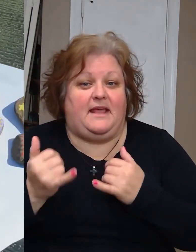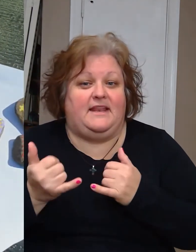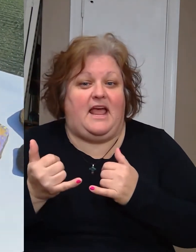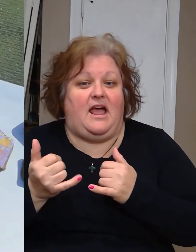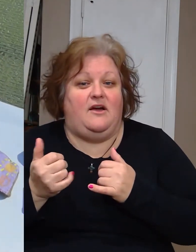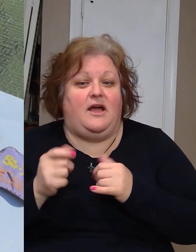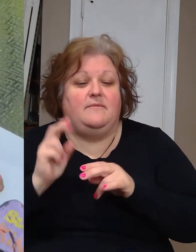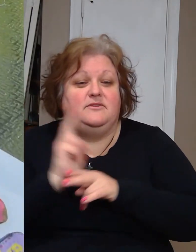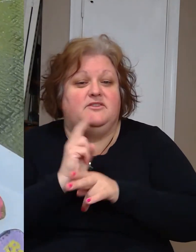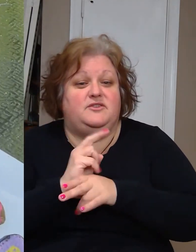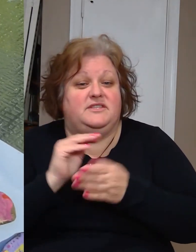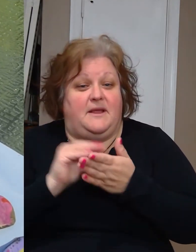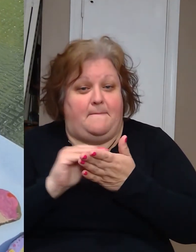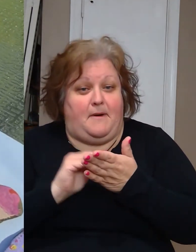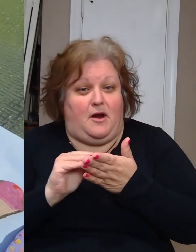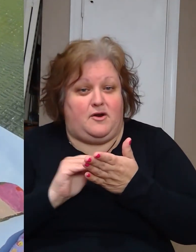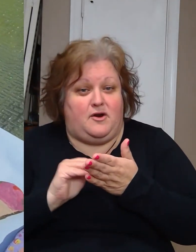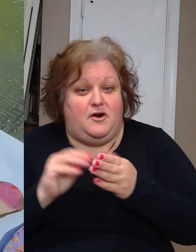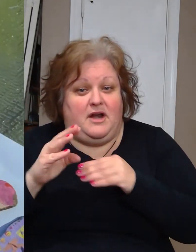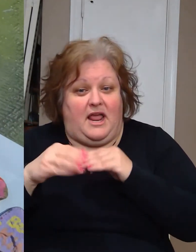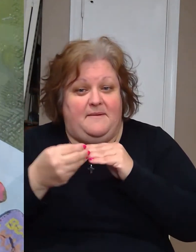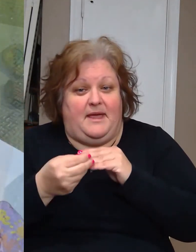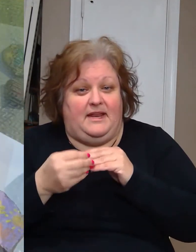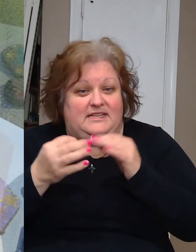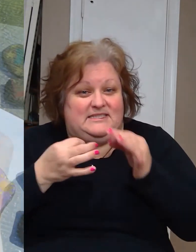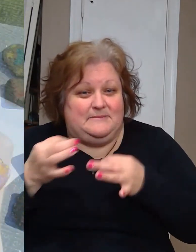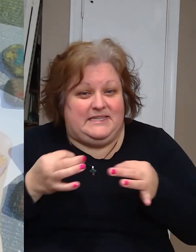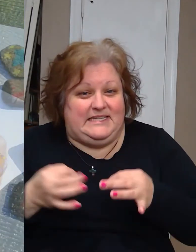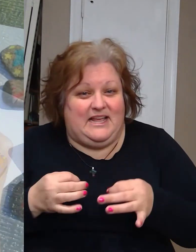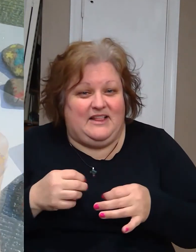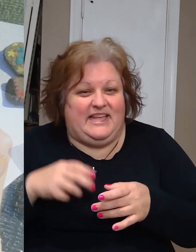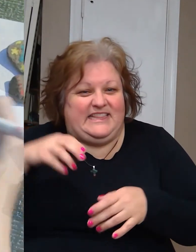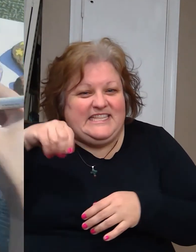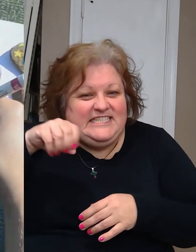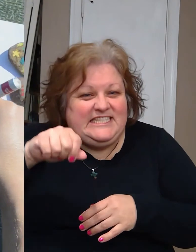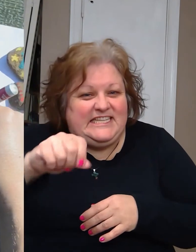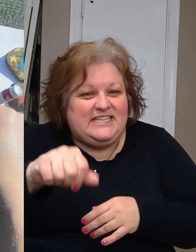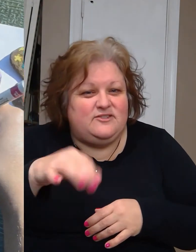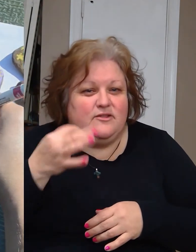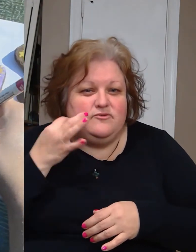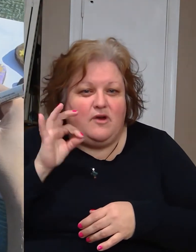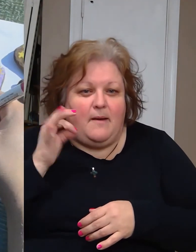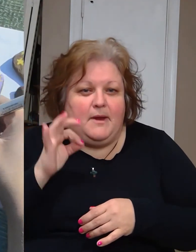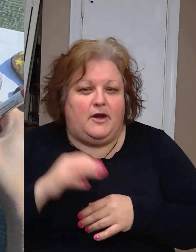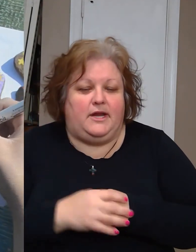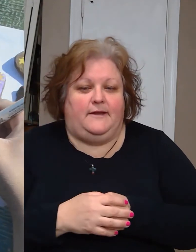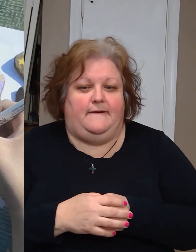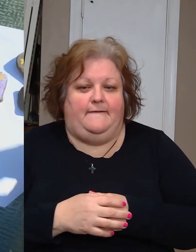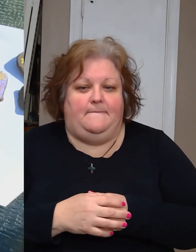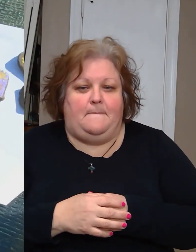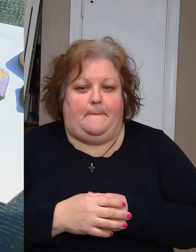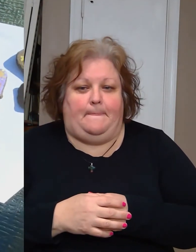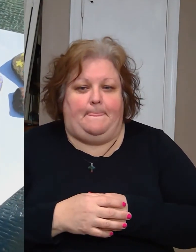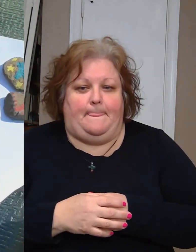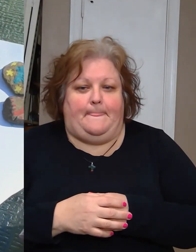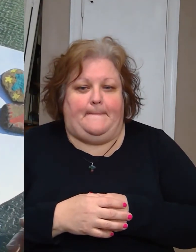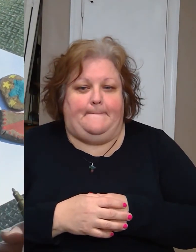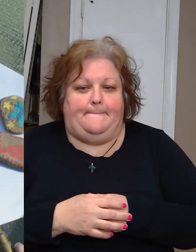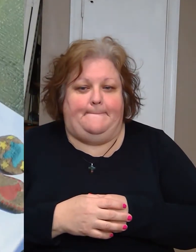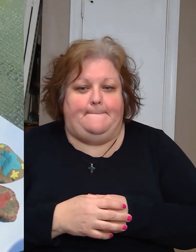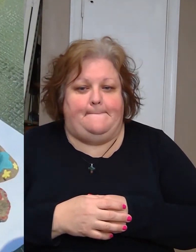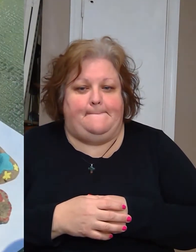I'm just taking a Sharpie and going over top and adding a little bit of detail, seeds to the strawberry,